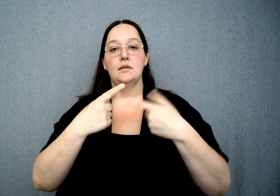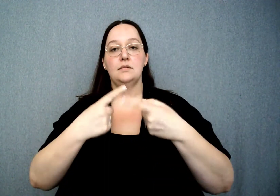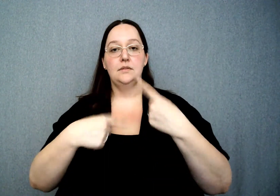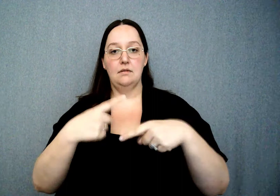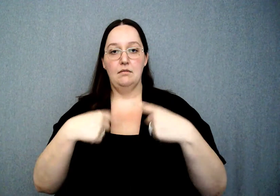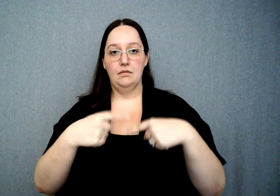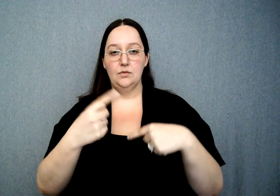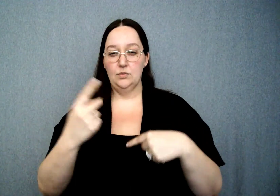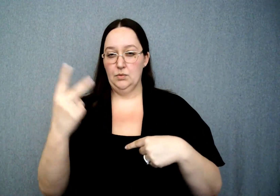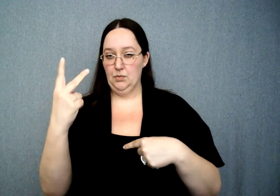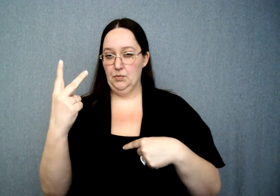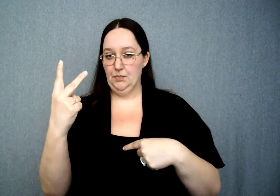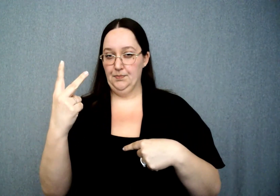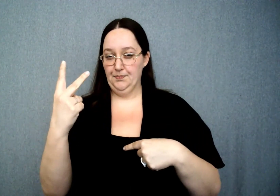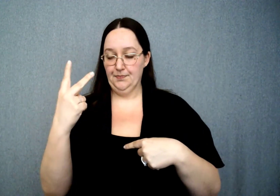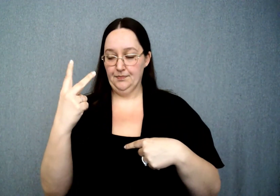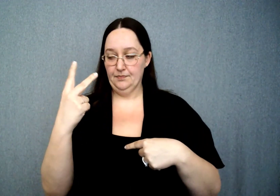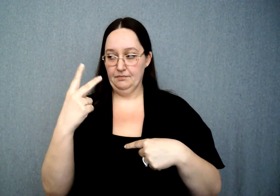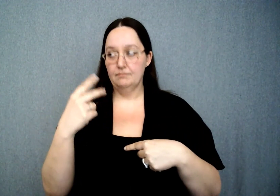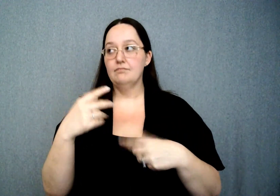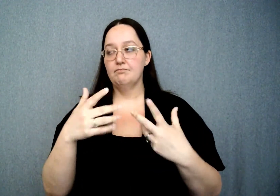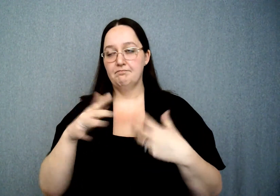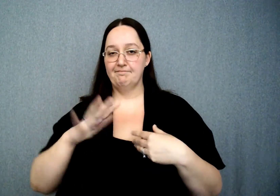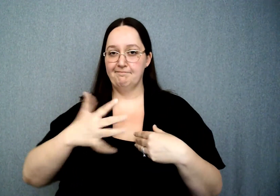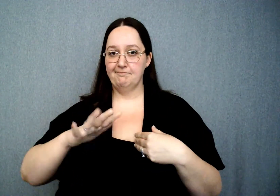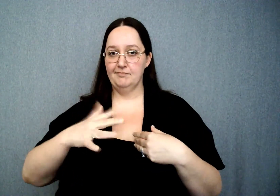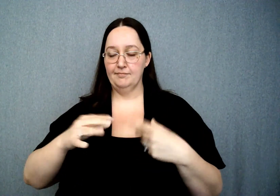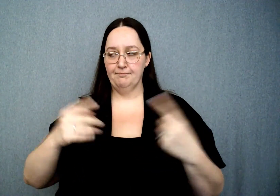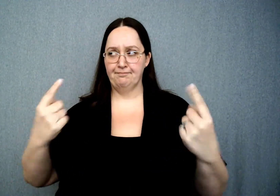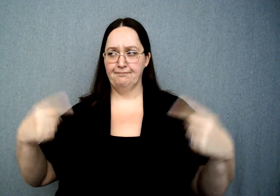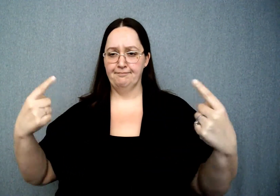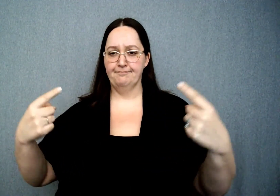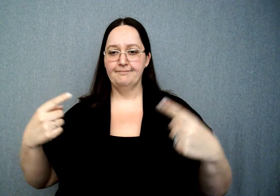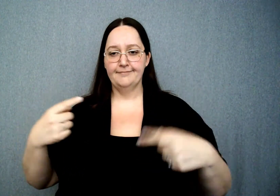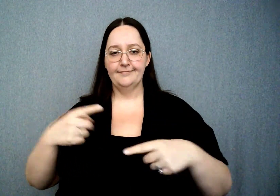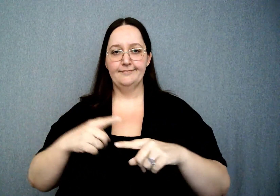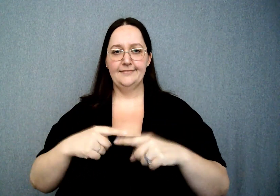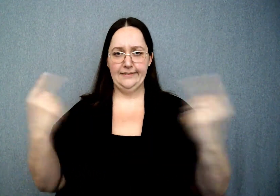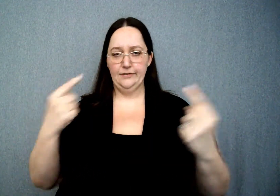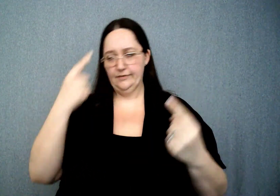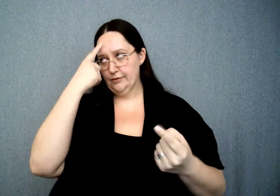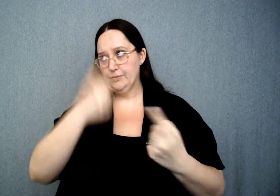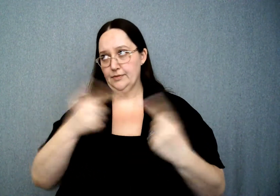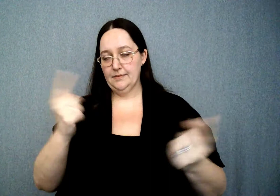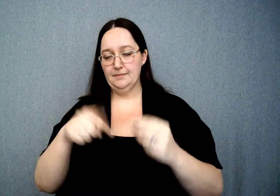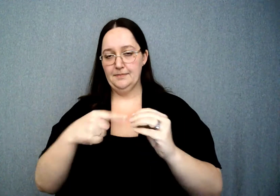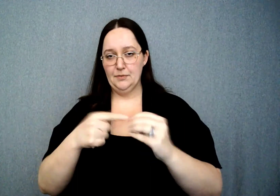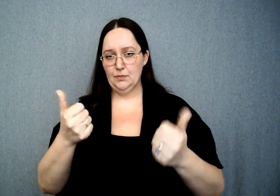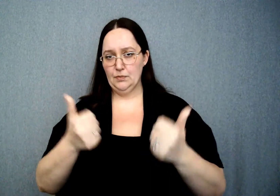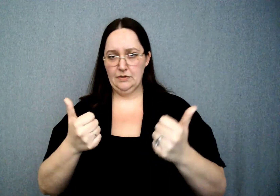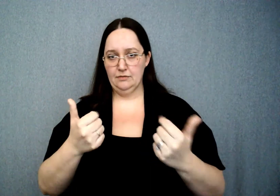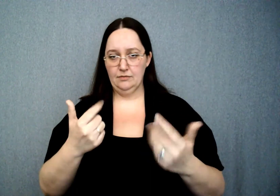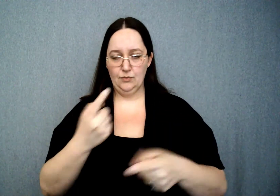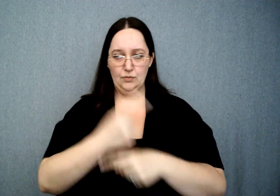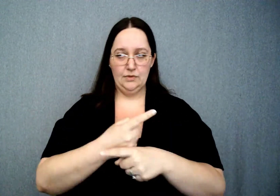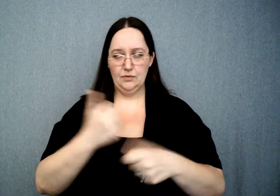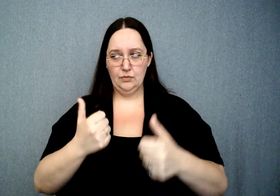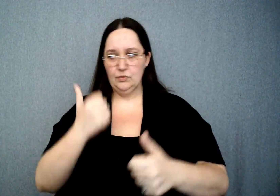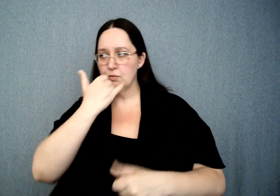Related to this sign, there are 2 ways that you can do England. All right, there's a little bit of a disagreement among people, but I'm going to show